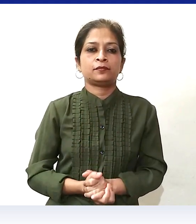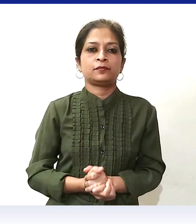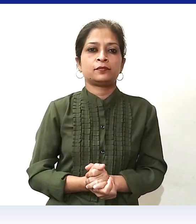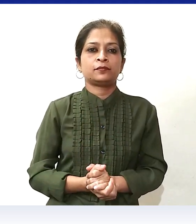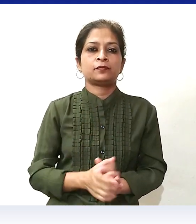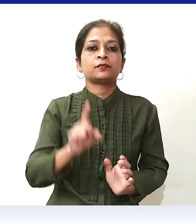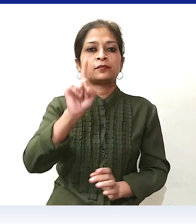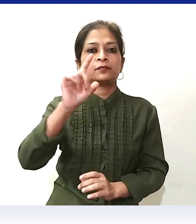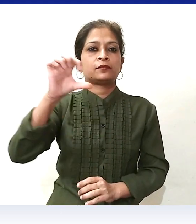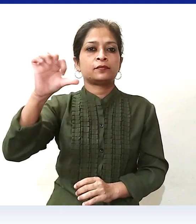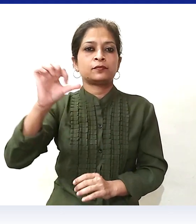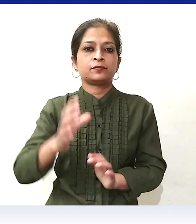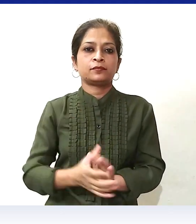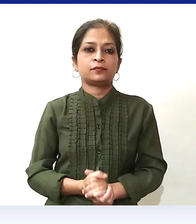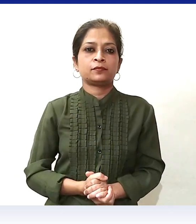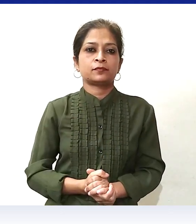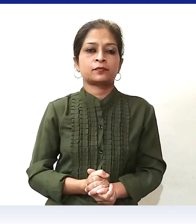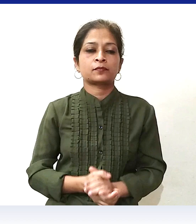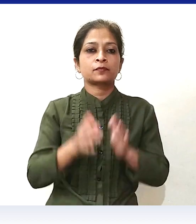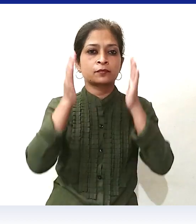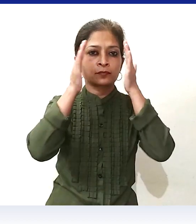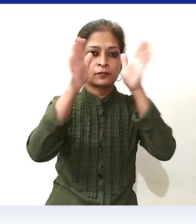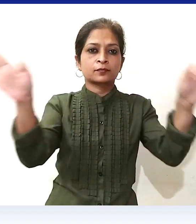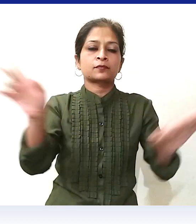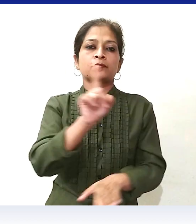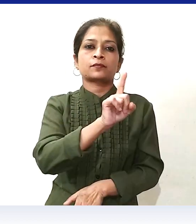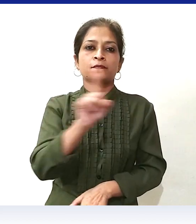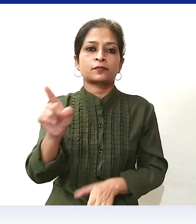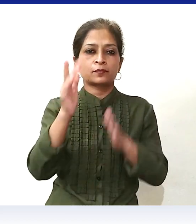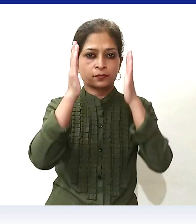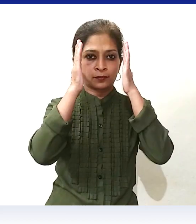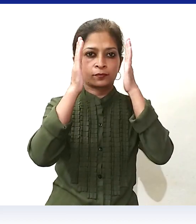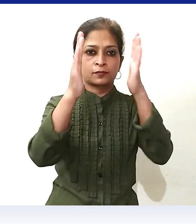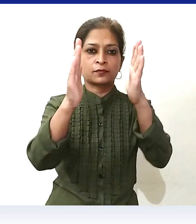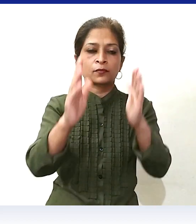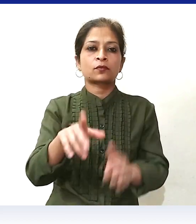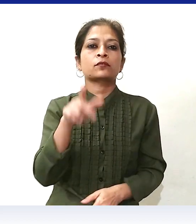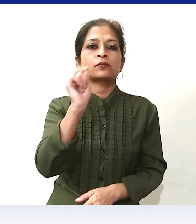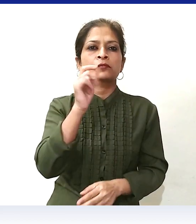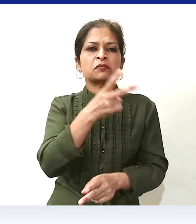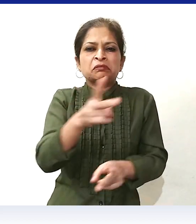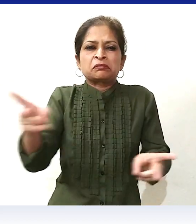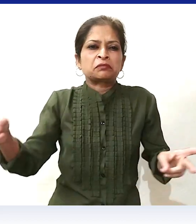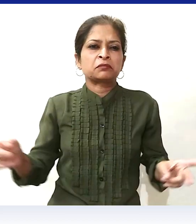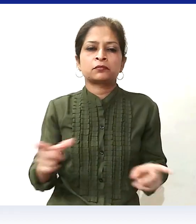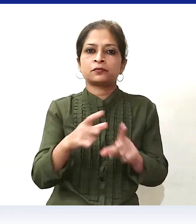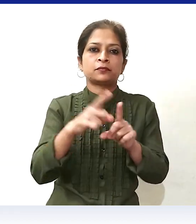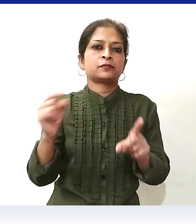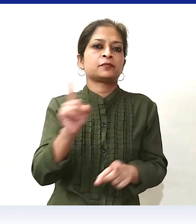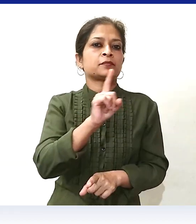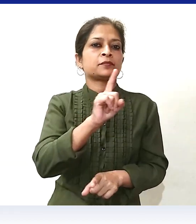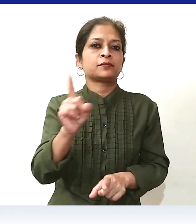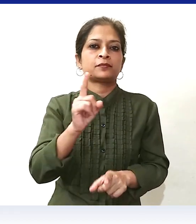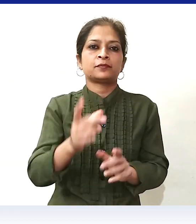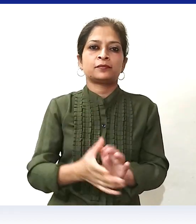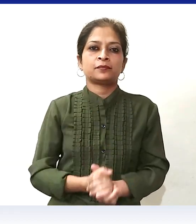number 19 be attentive focused and avoid multitasking